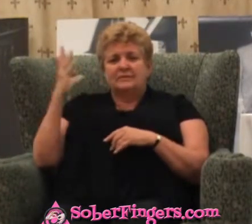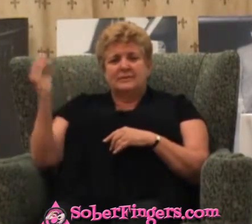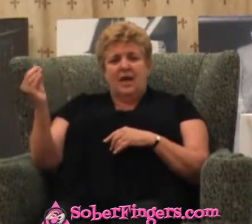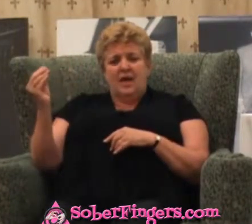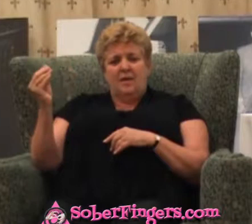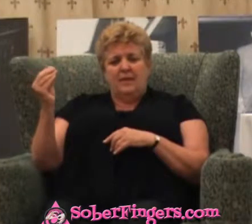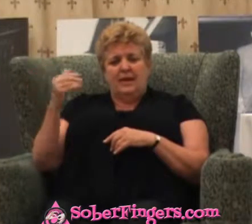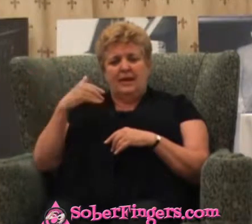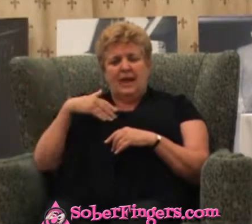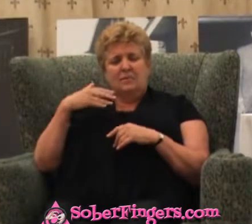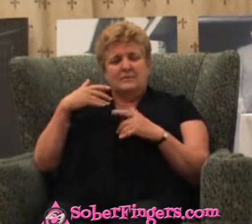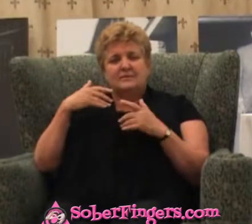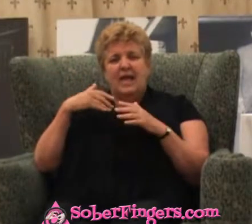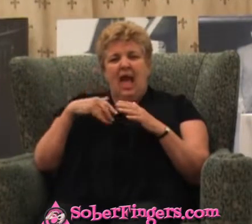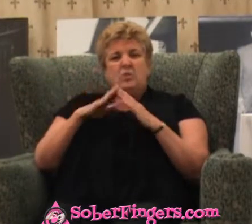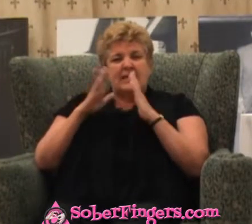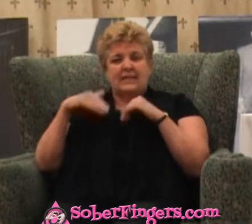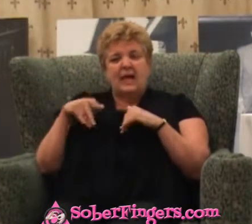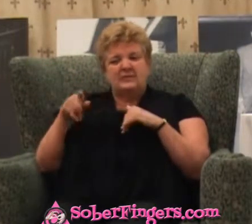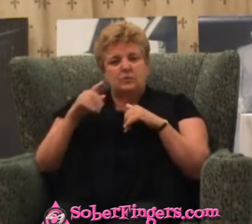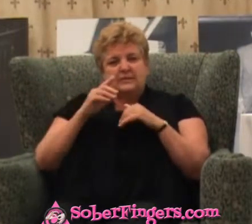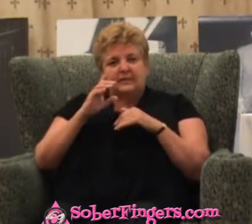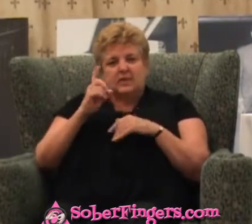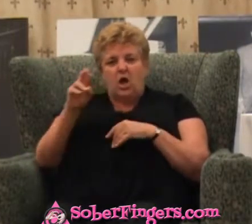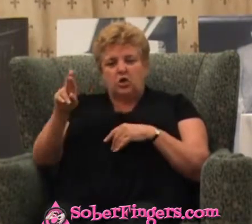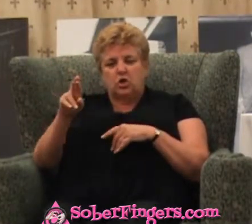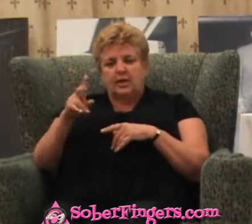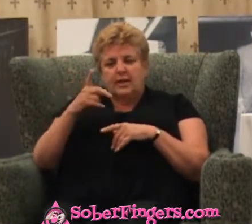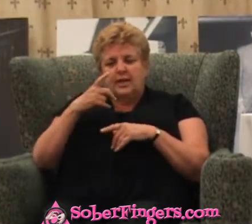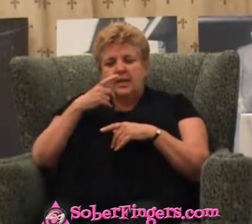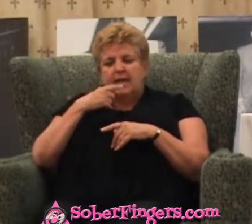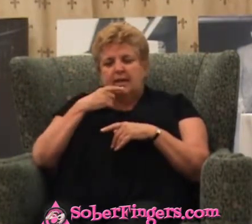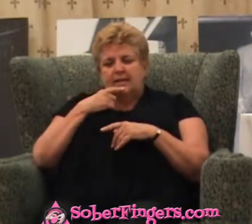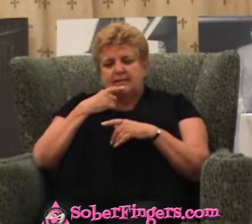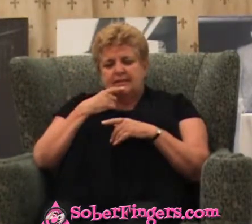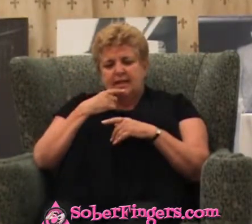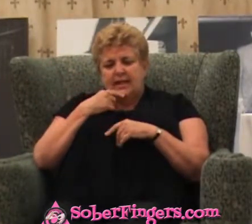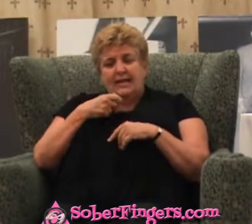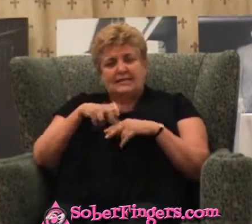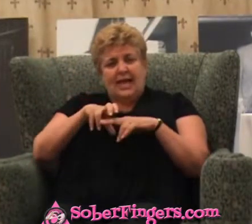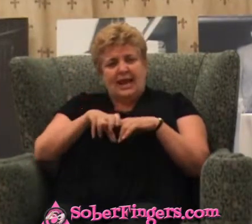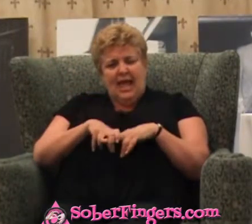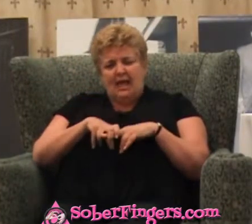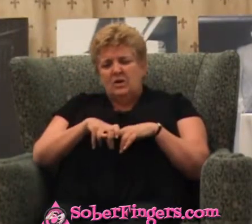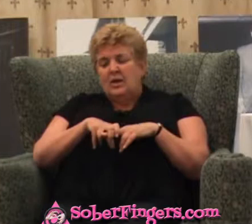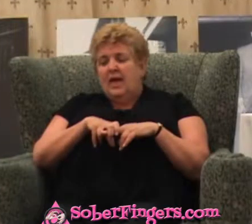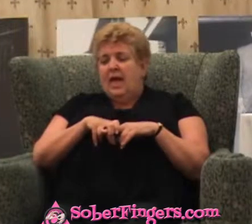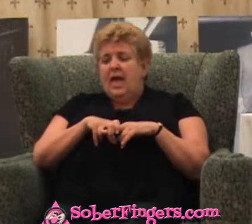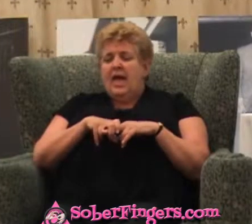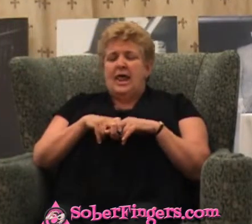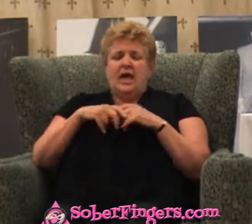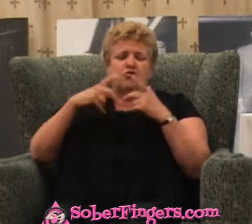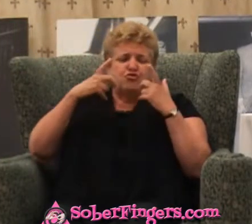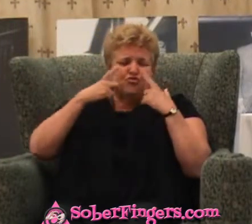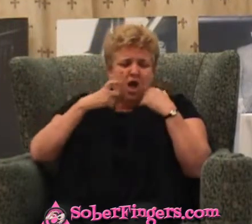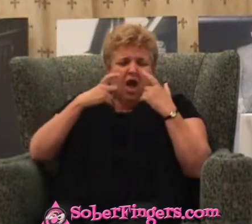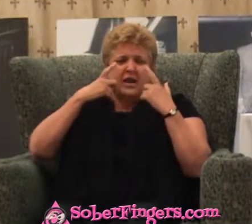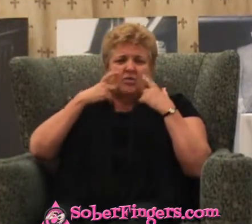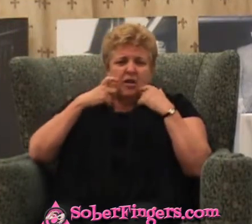bathrobe, barefooted. And I'd sit on the curb and cry, and walk and sit on the curb and cry. And then